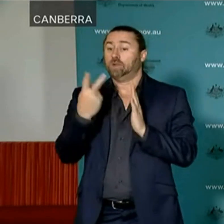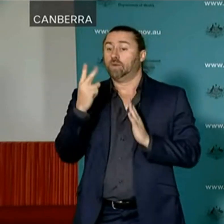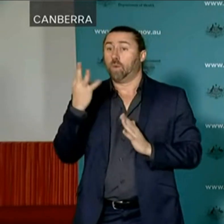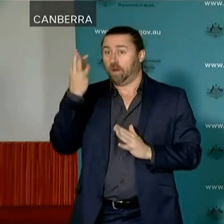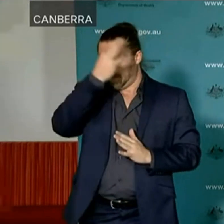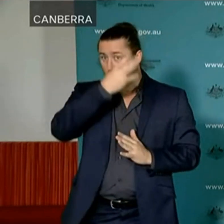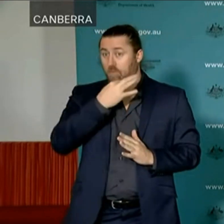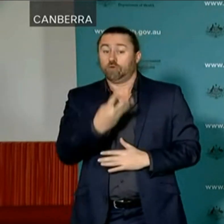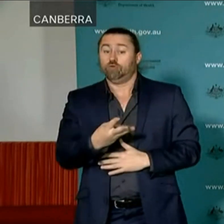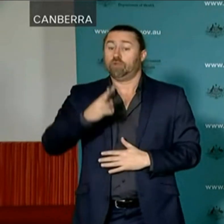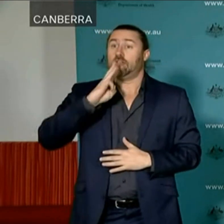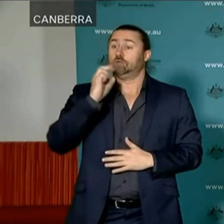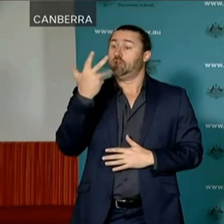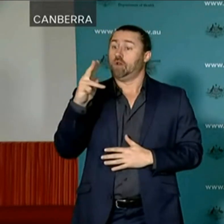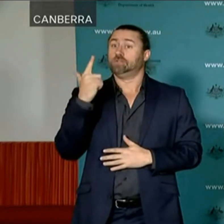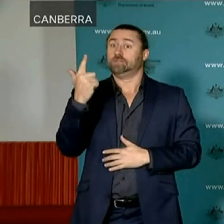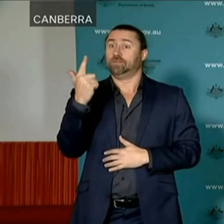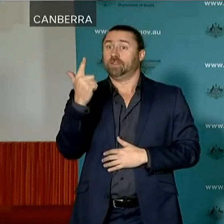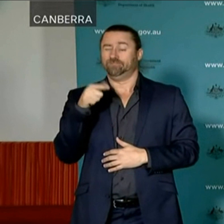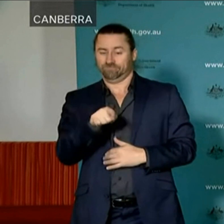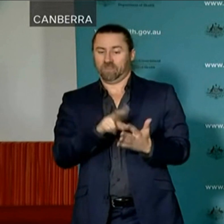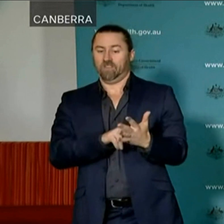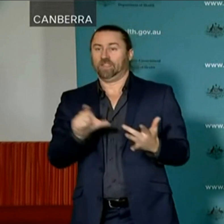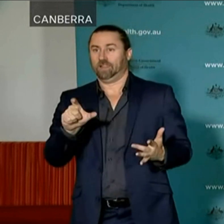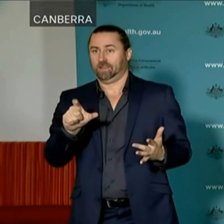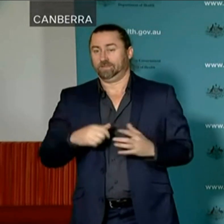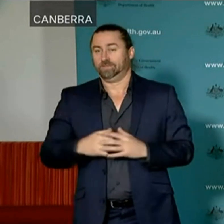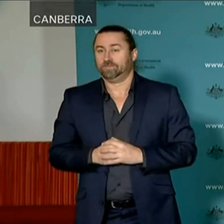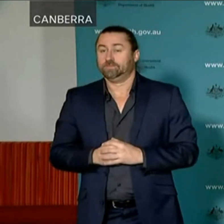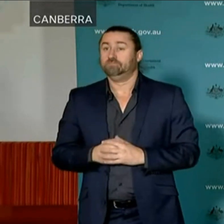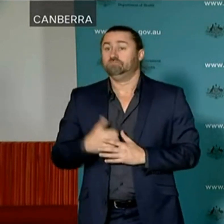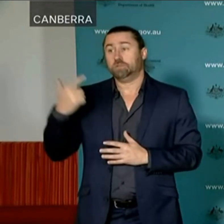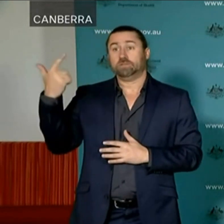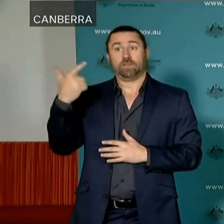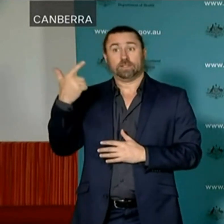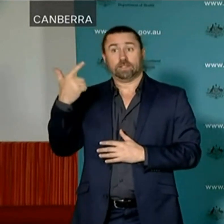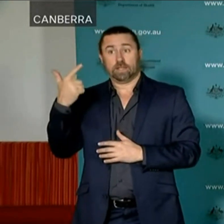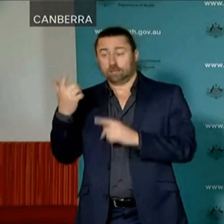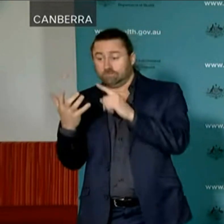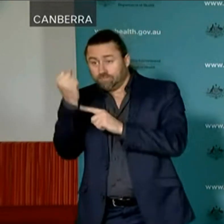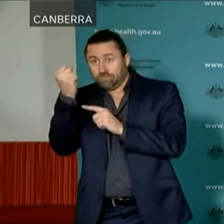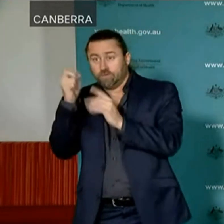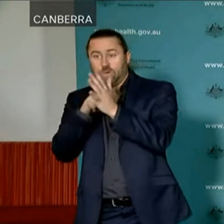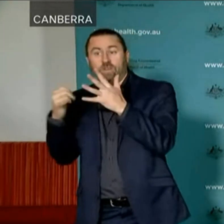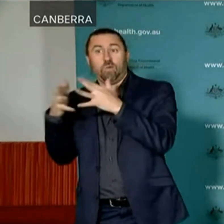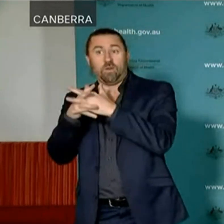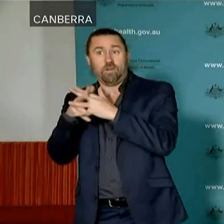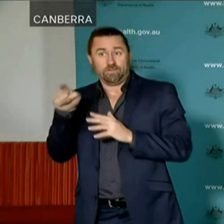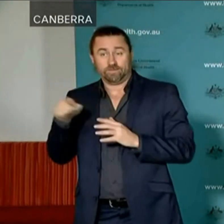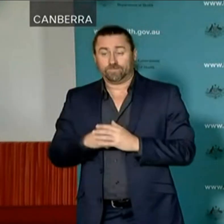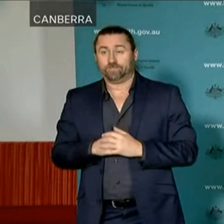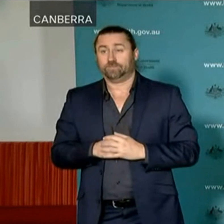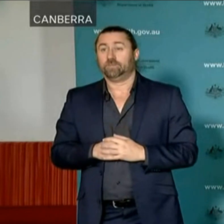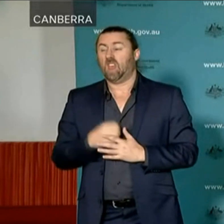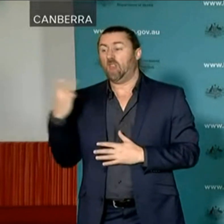24 hours, 397 of the new cases were in Victoria. 17 new cases have been reported in New